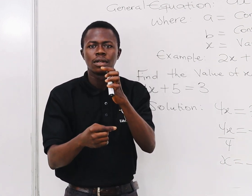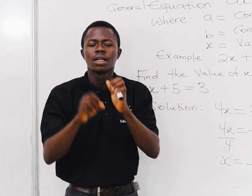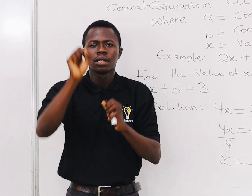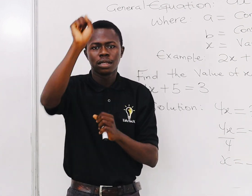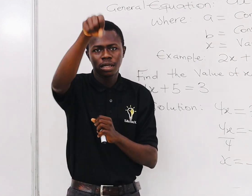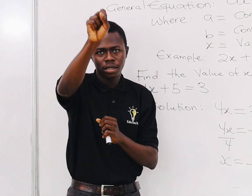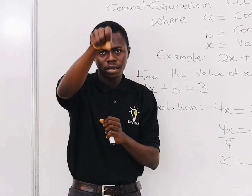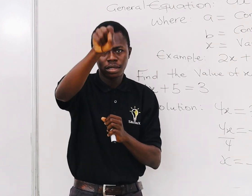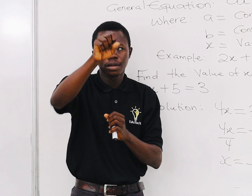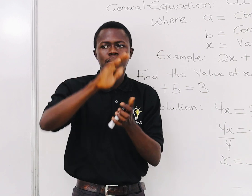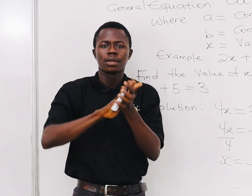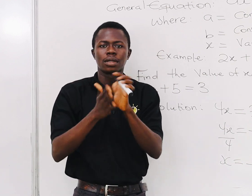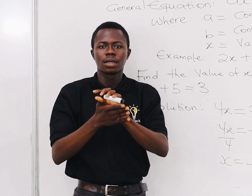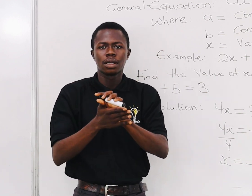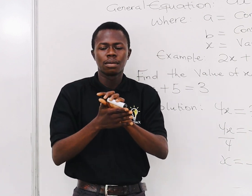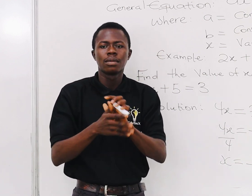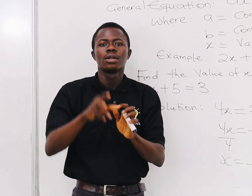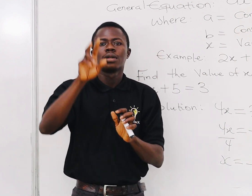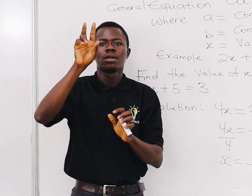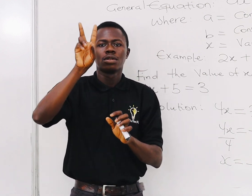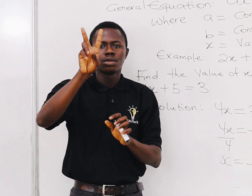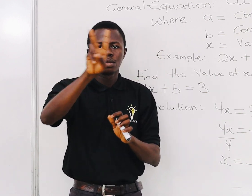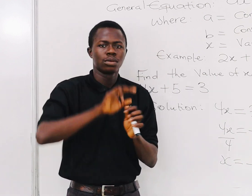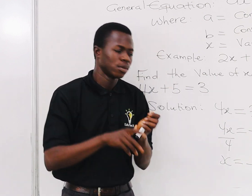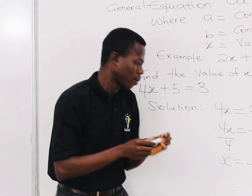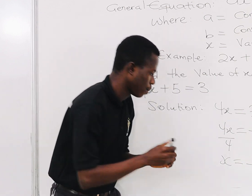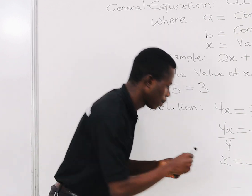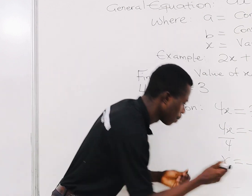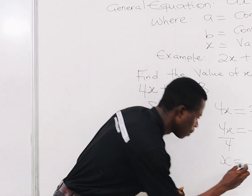is, yes, 2.